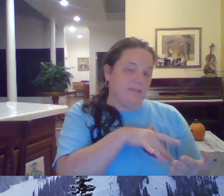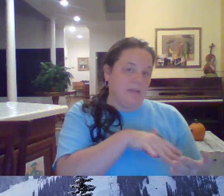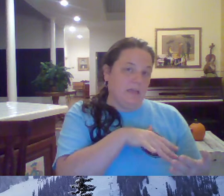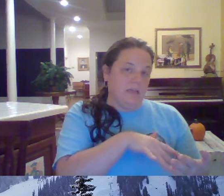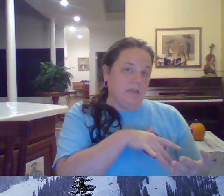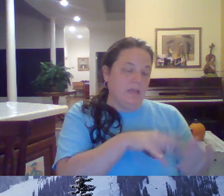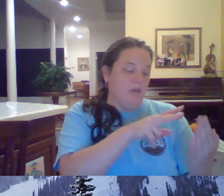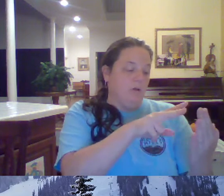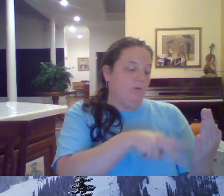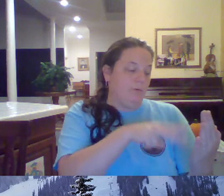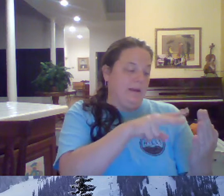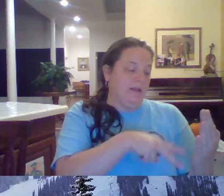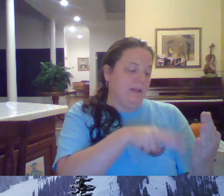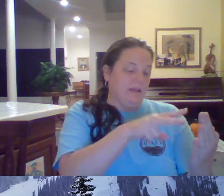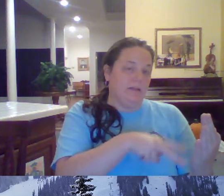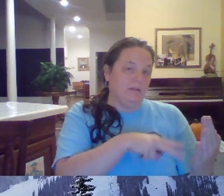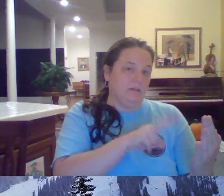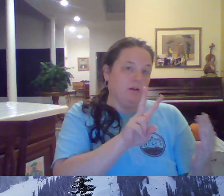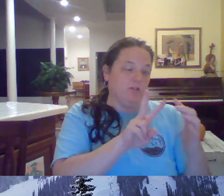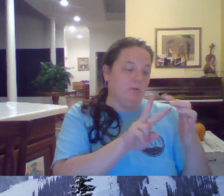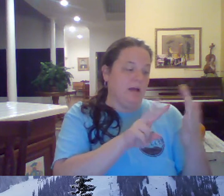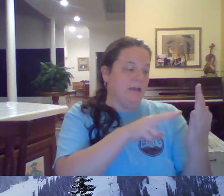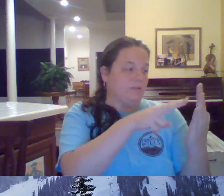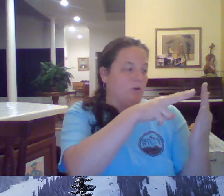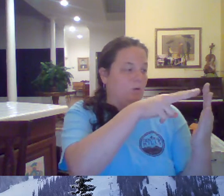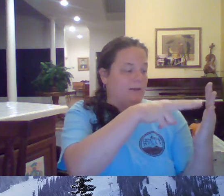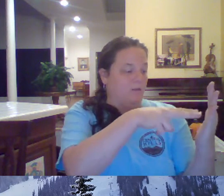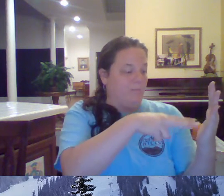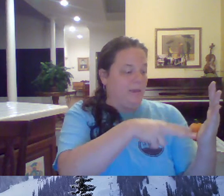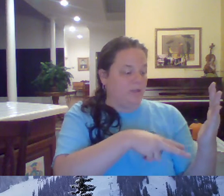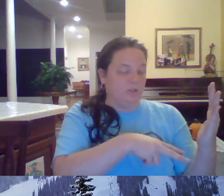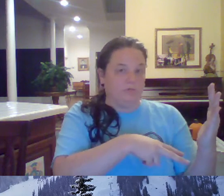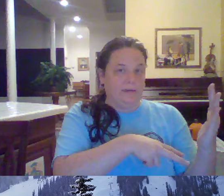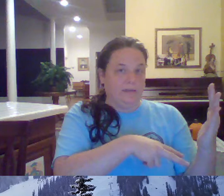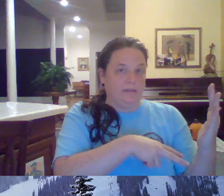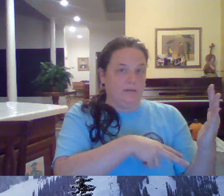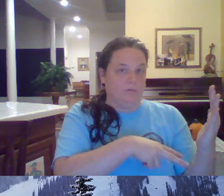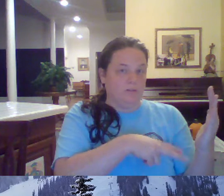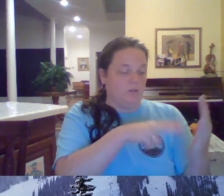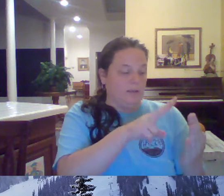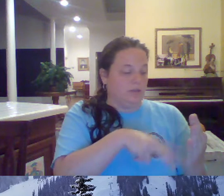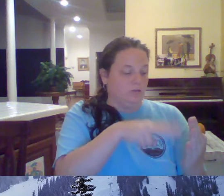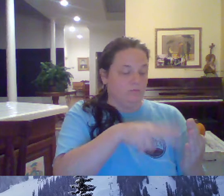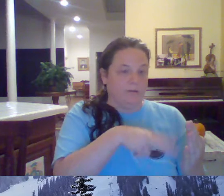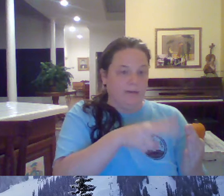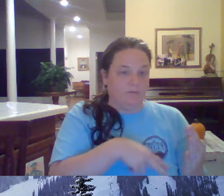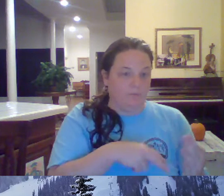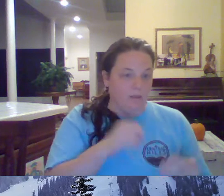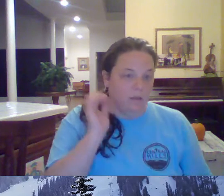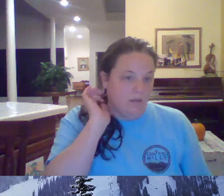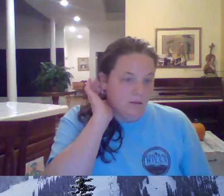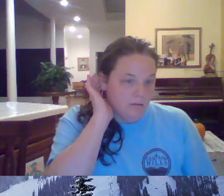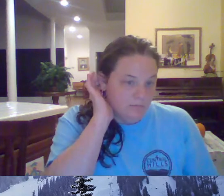this was study. Reading. Our two eyes are going down the page, reading what's on the page.